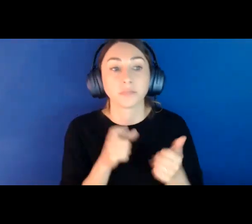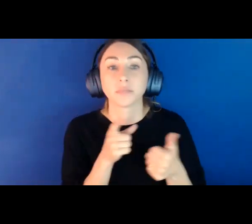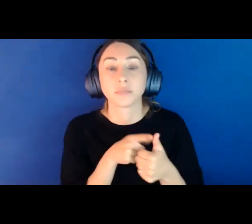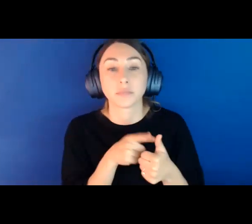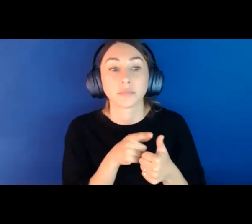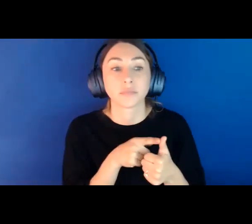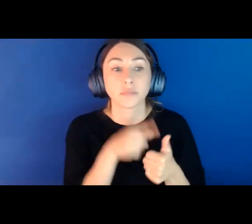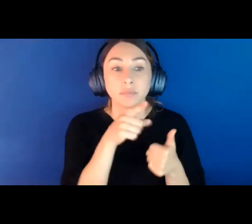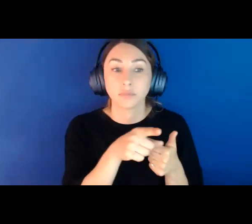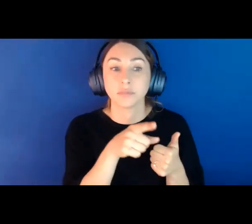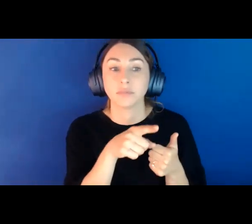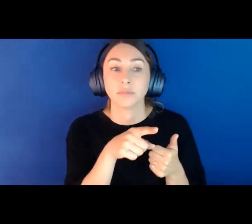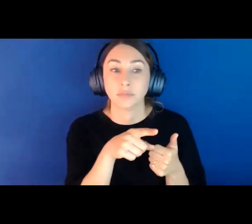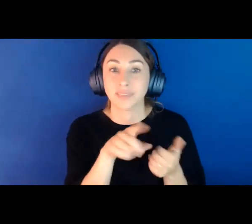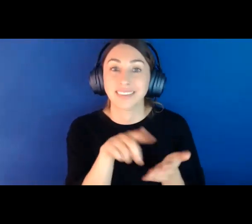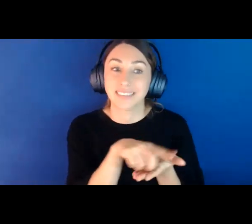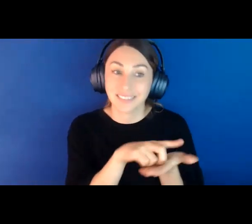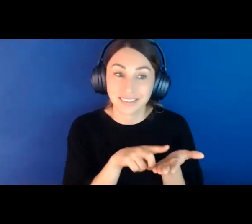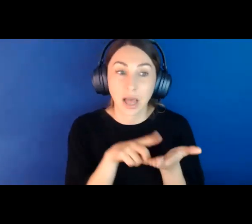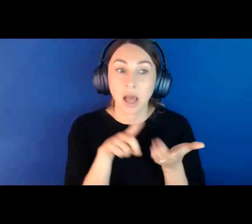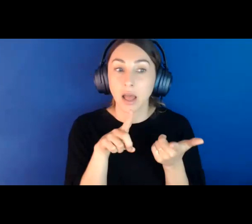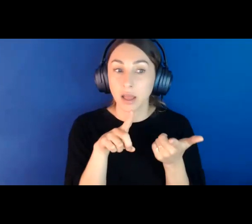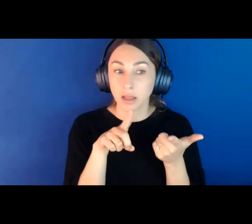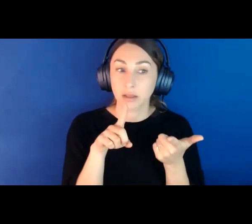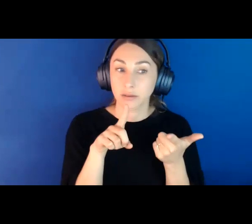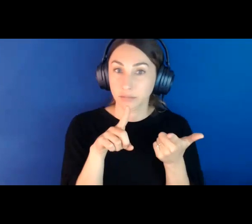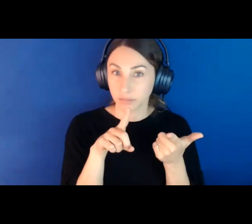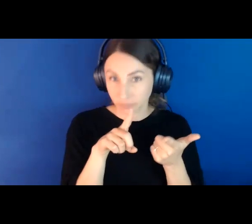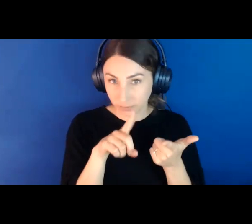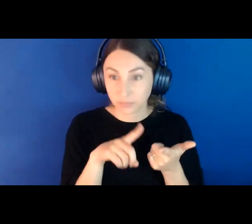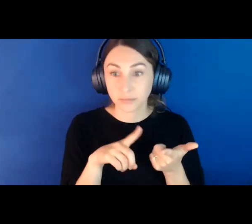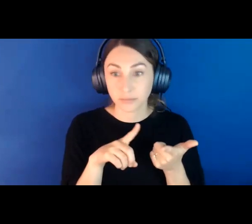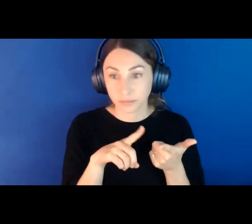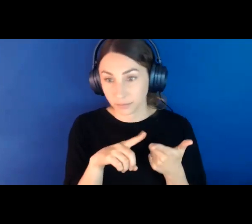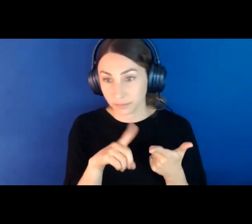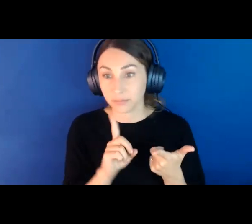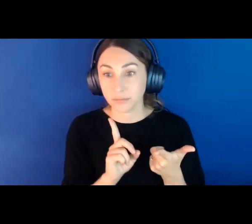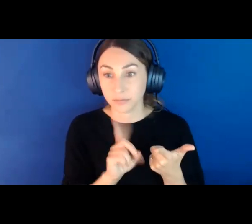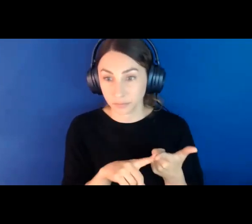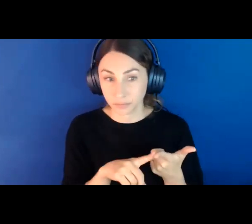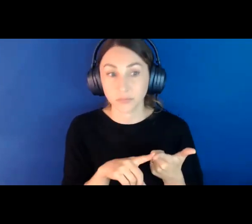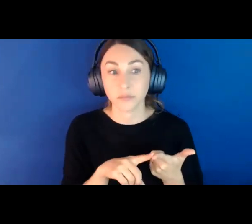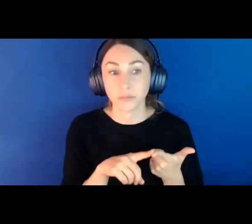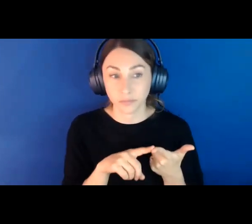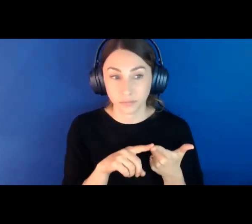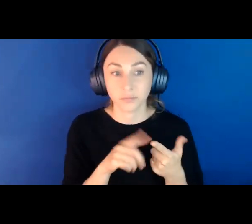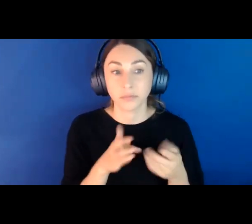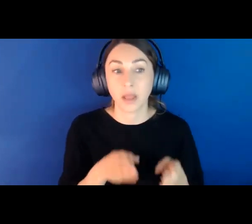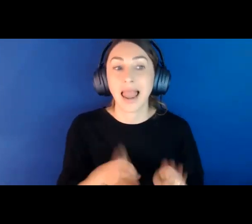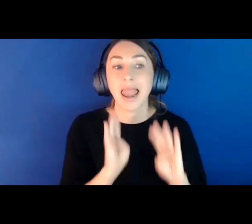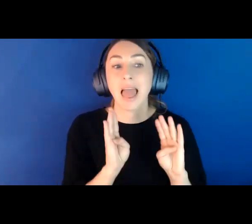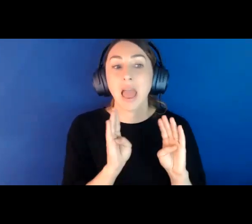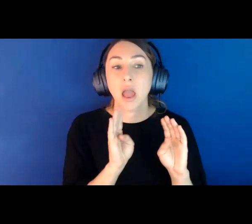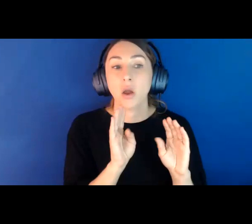are designed to be structured in such a way that allows remediation